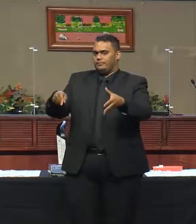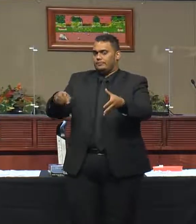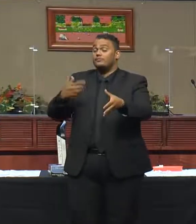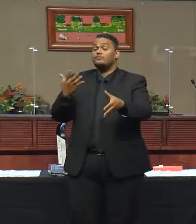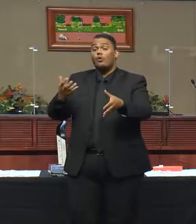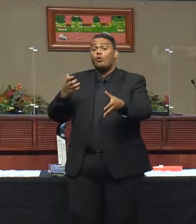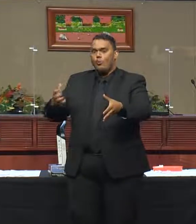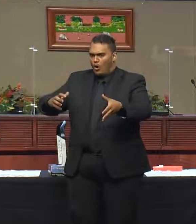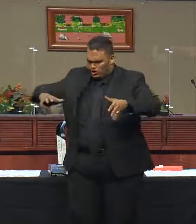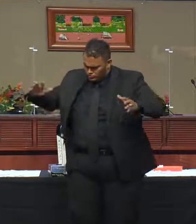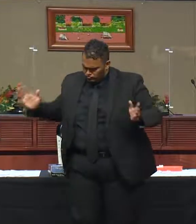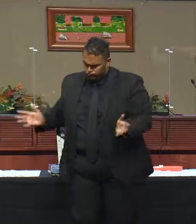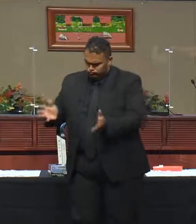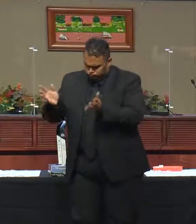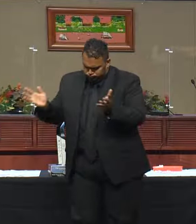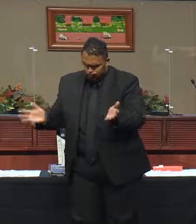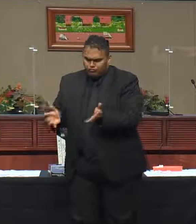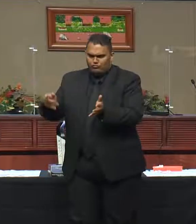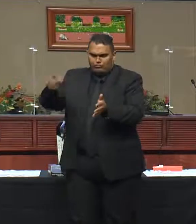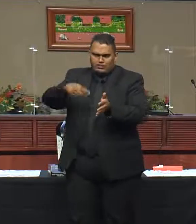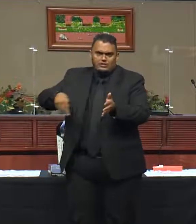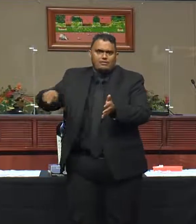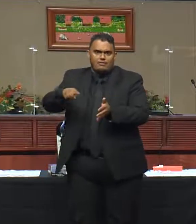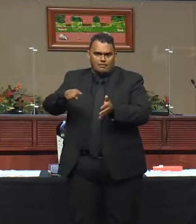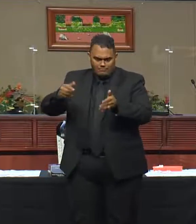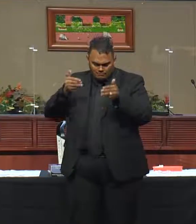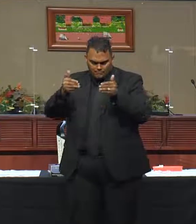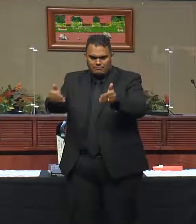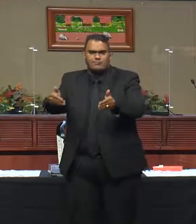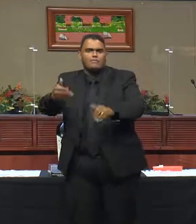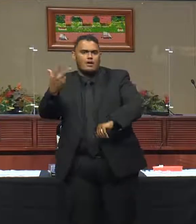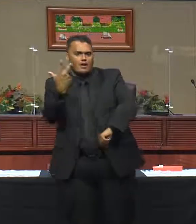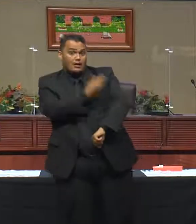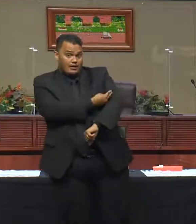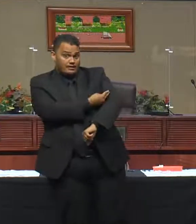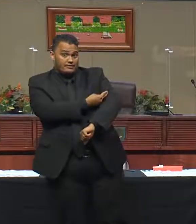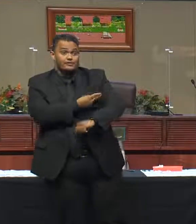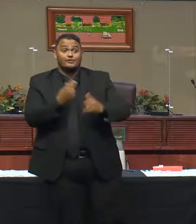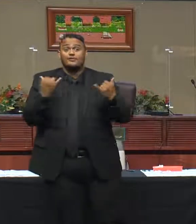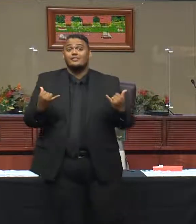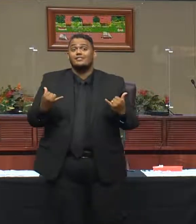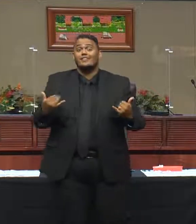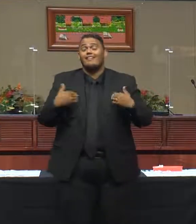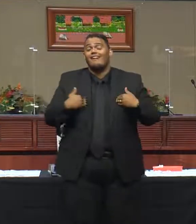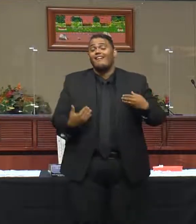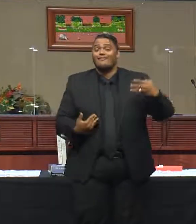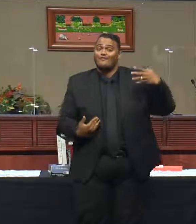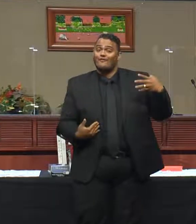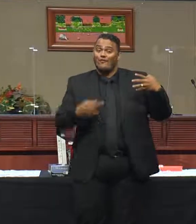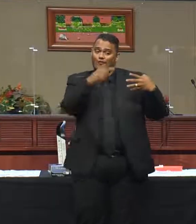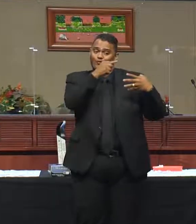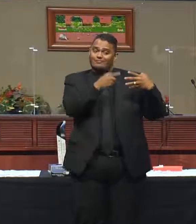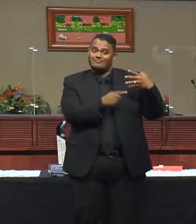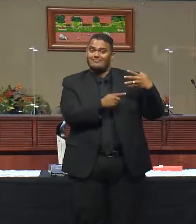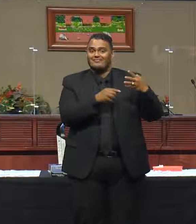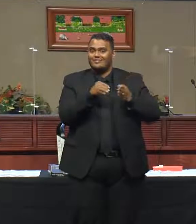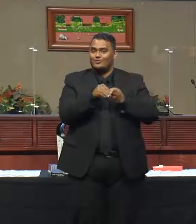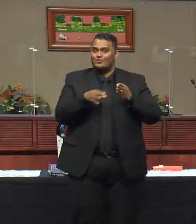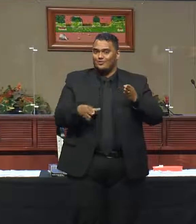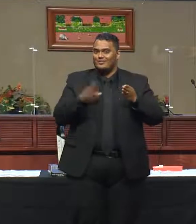encouraging that demographic to get vaccinated. So we have 4 students here to get their COVID-19